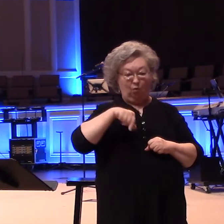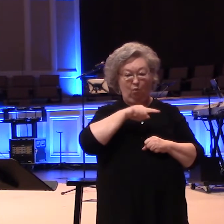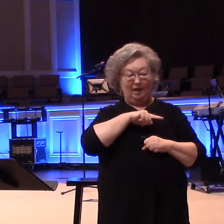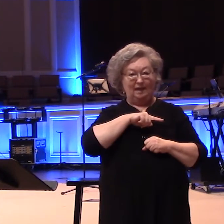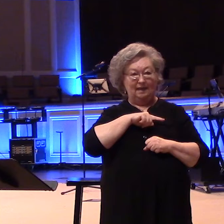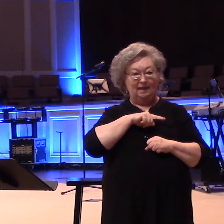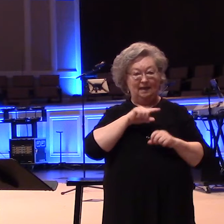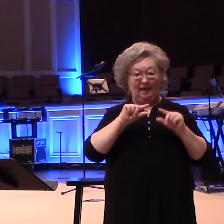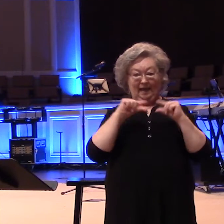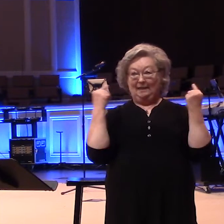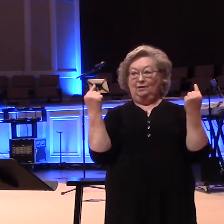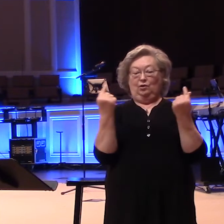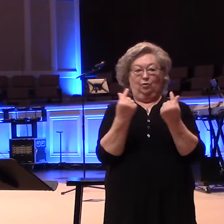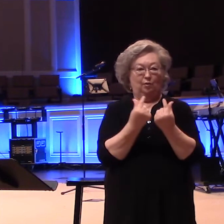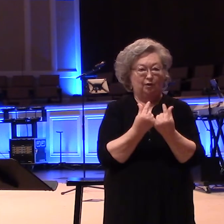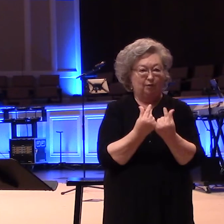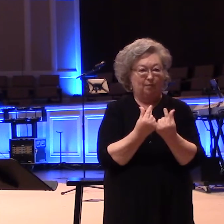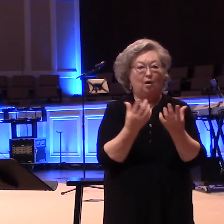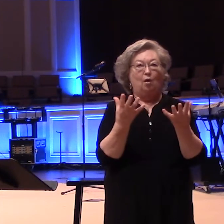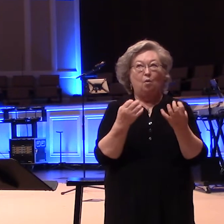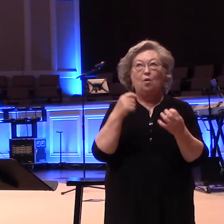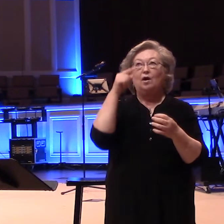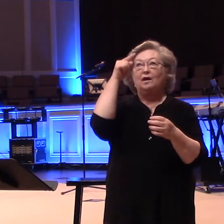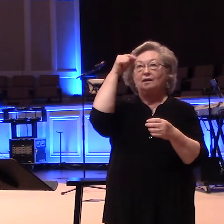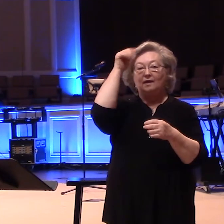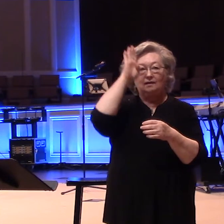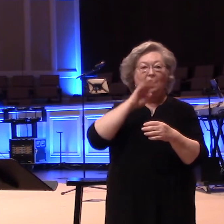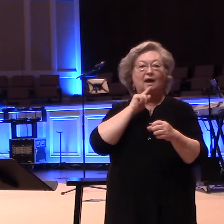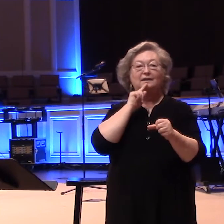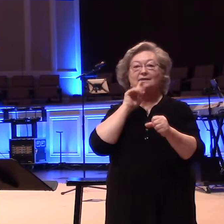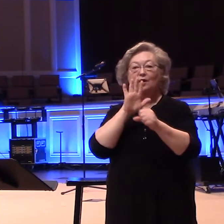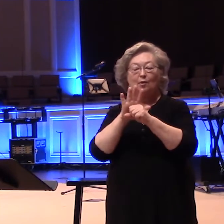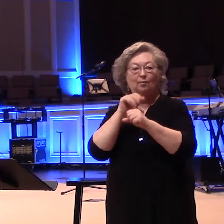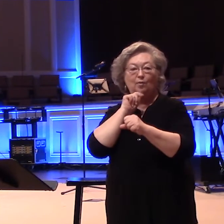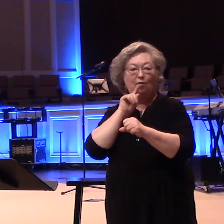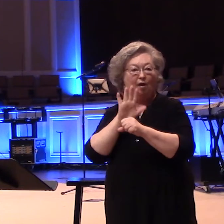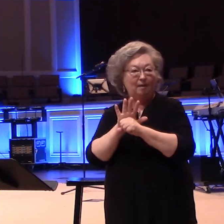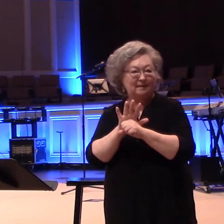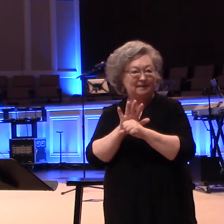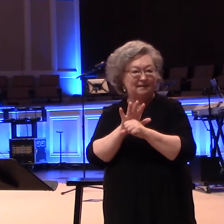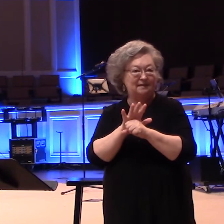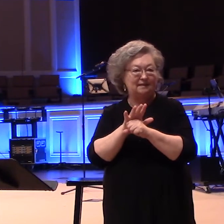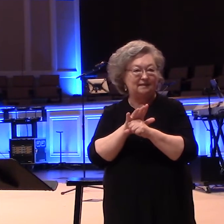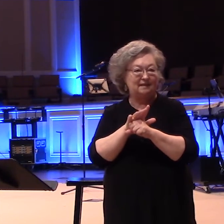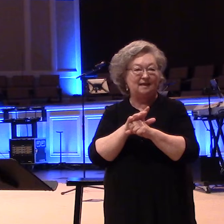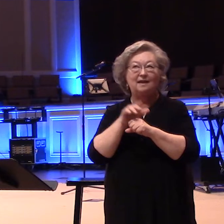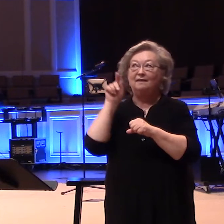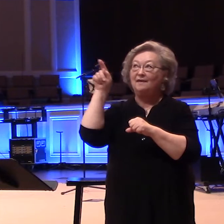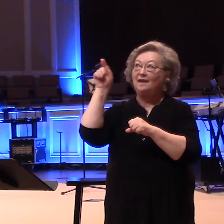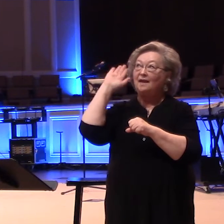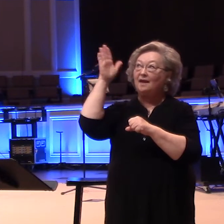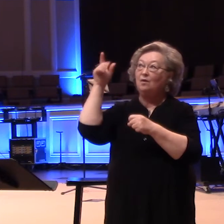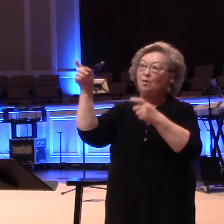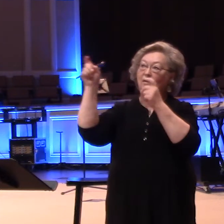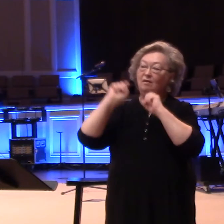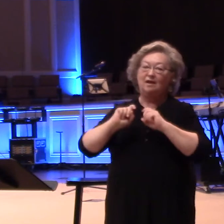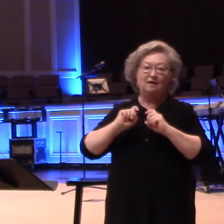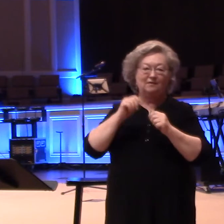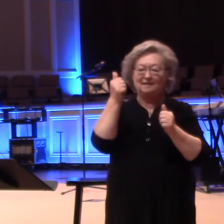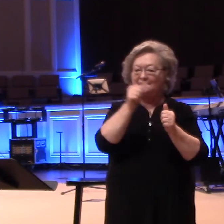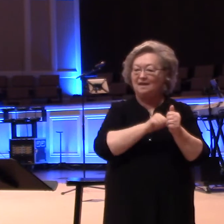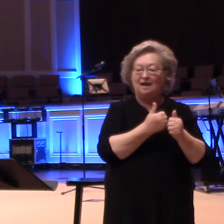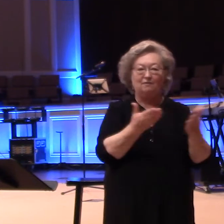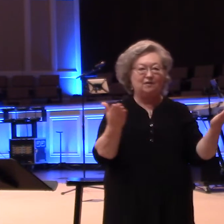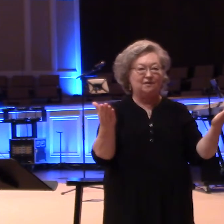to do. And the promise is that if we'll be obedient, everything we need is going to be provided for us